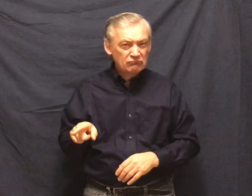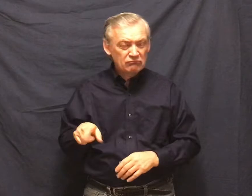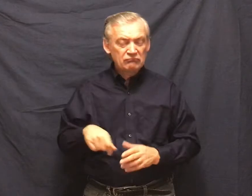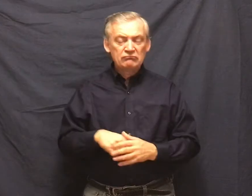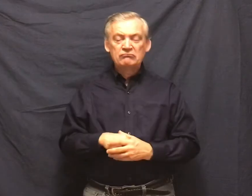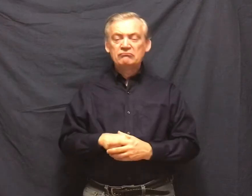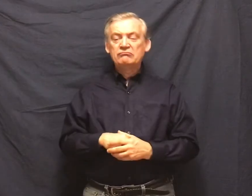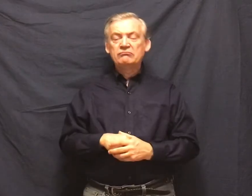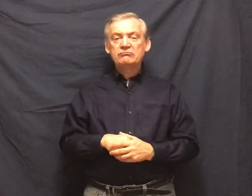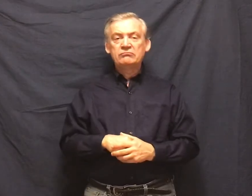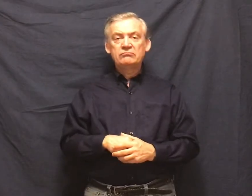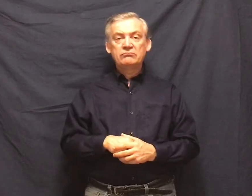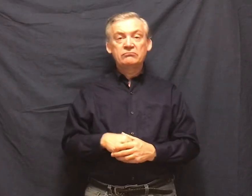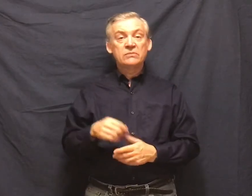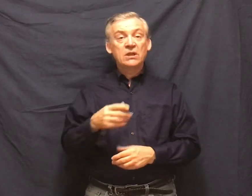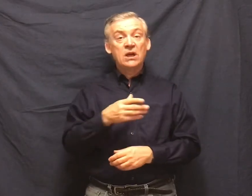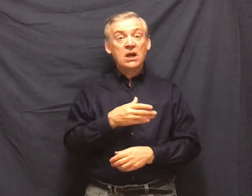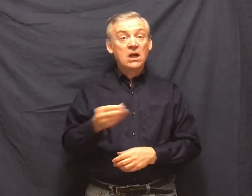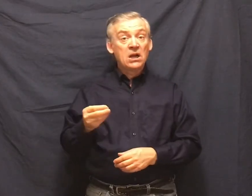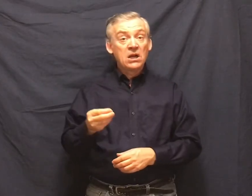and a single-barreled shotgun.